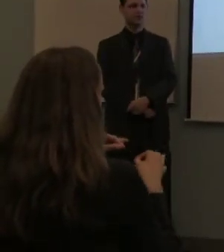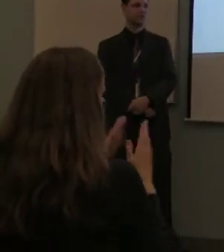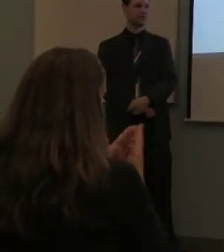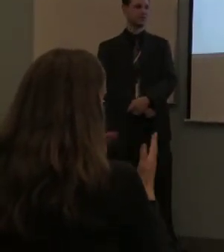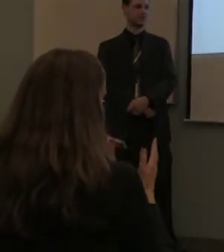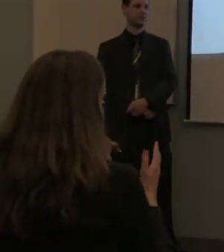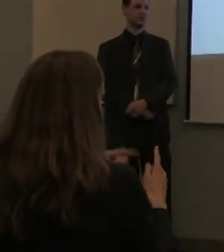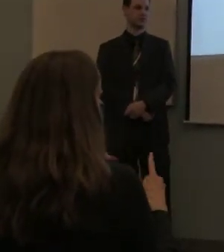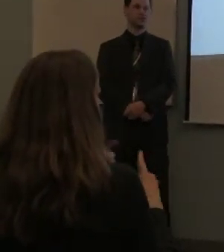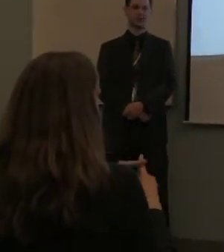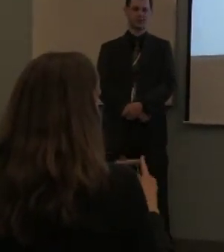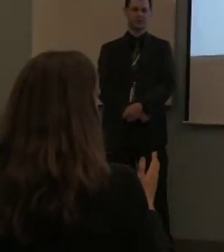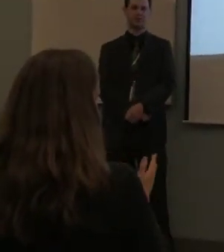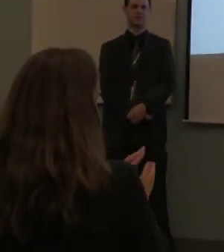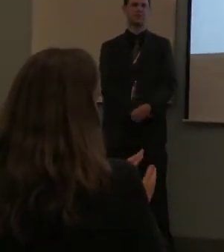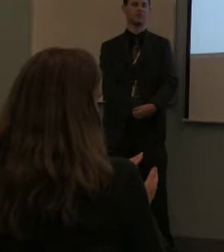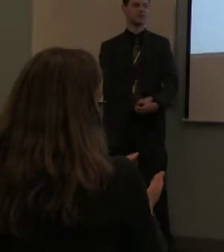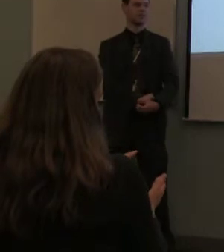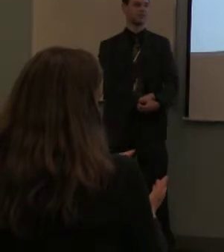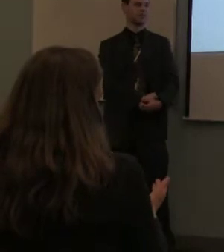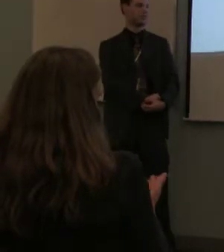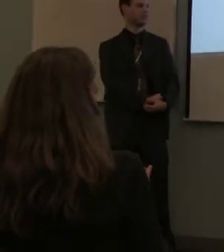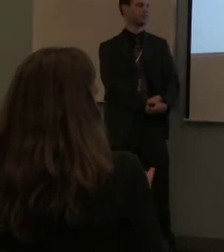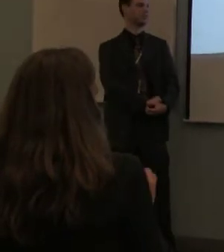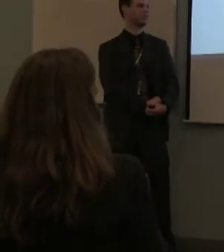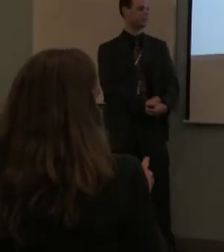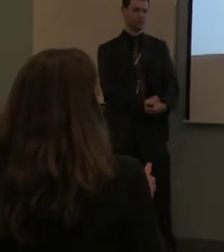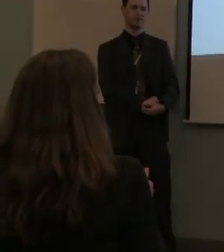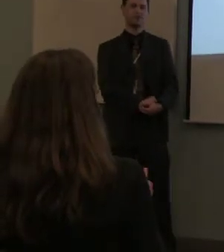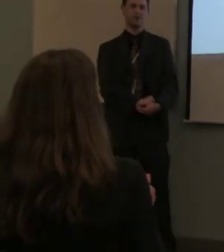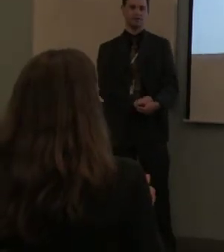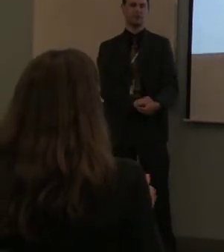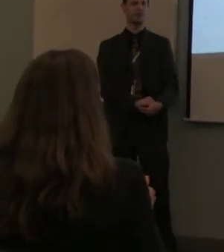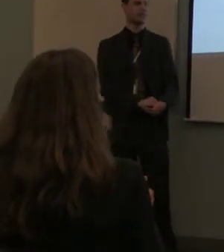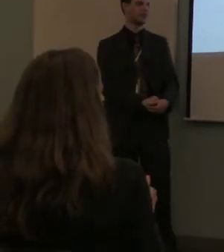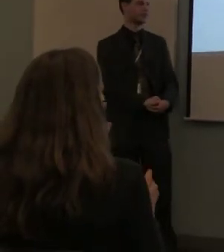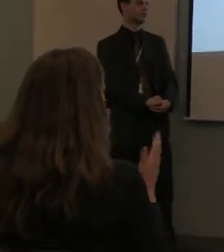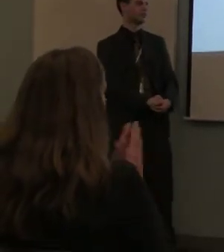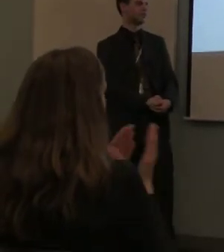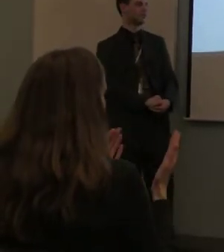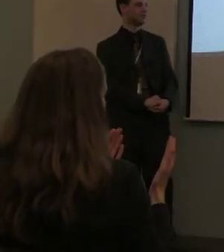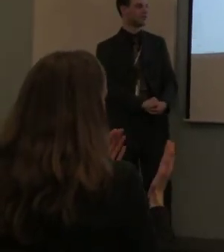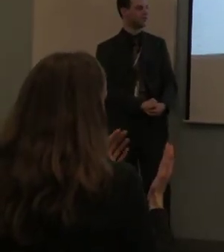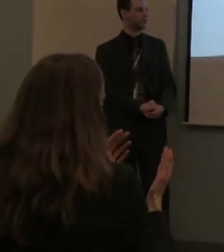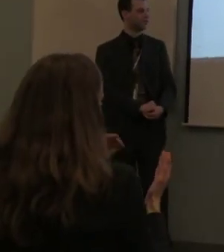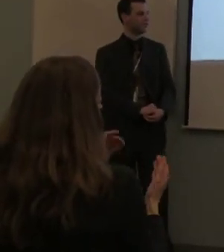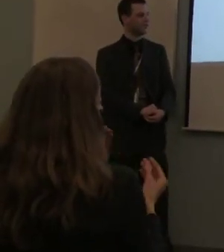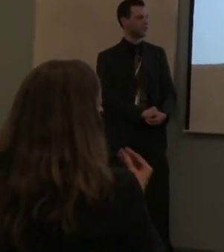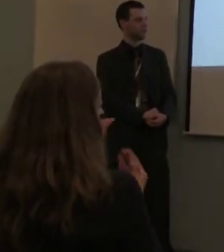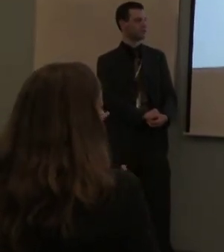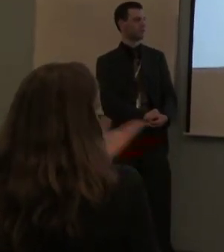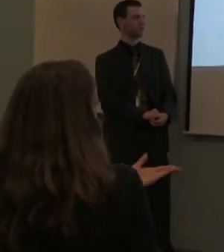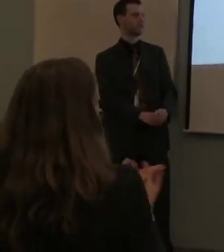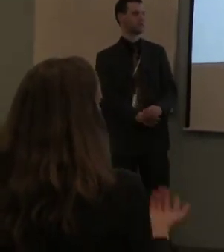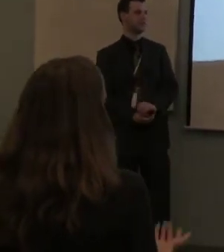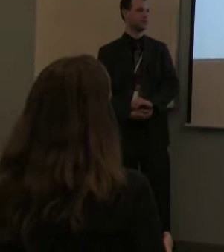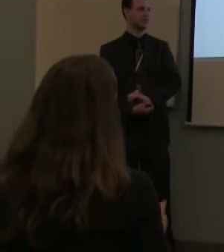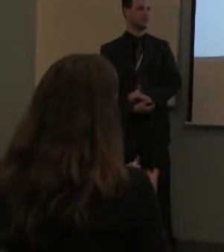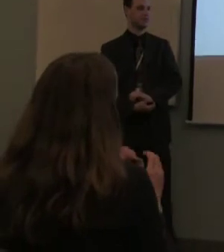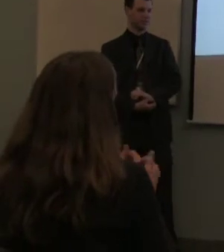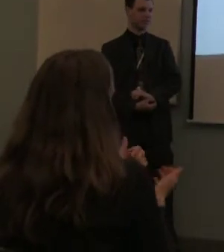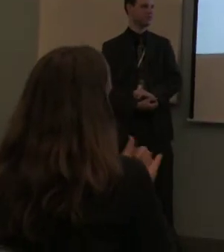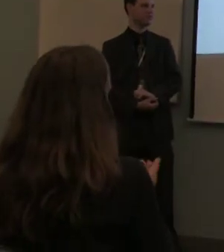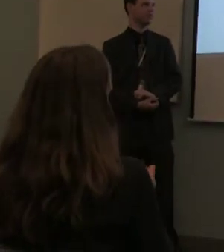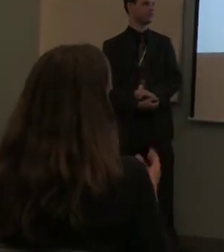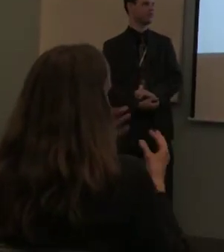they have a description of the book as well, plus they have the reviewers. So that's why if I'm looking for a book, you know,